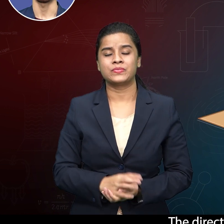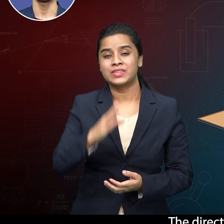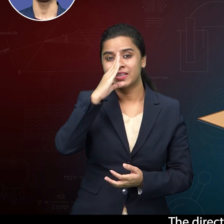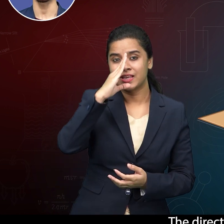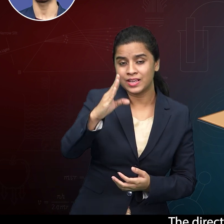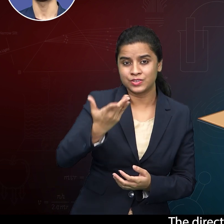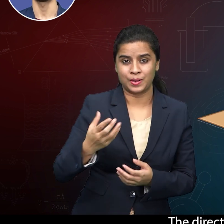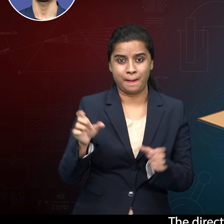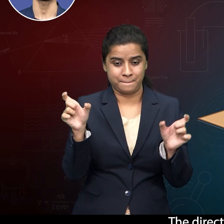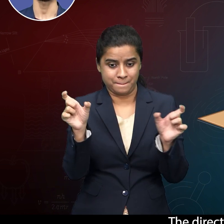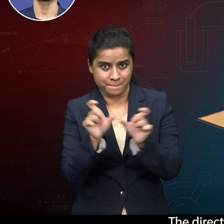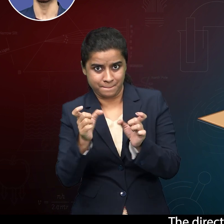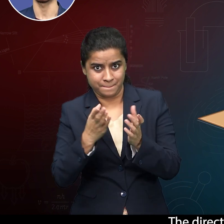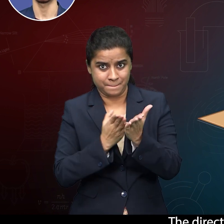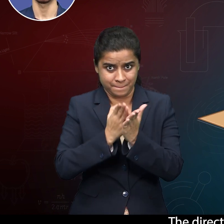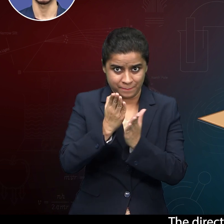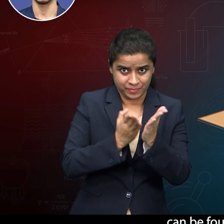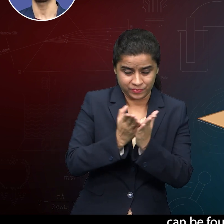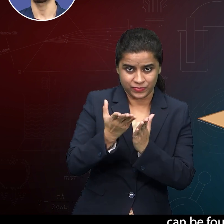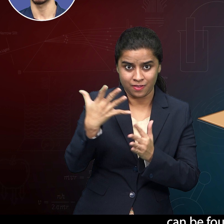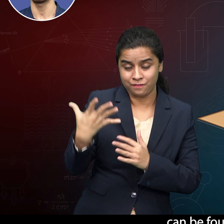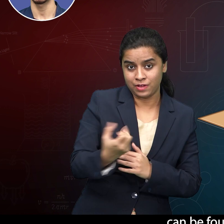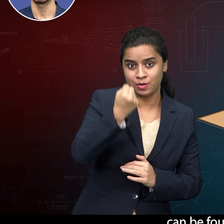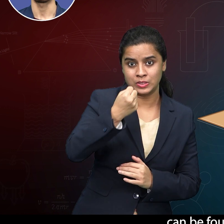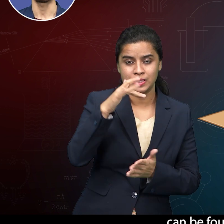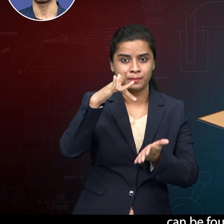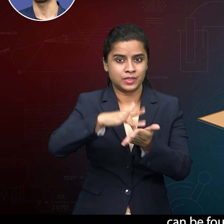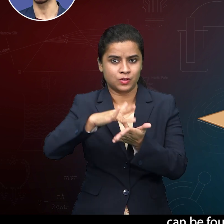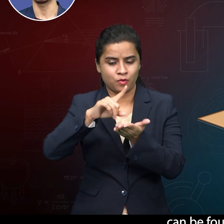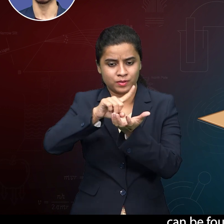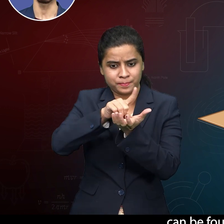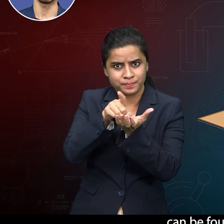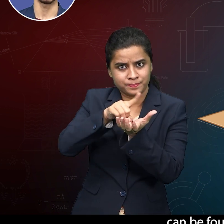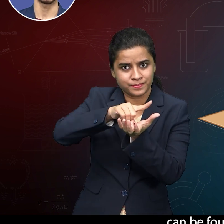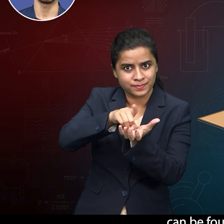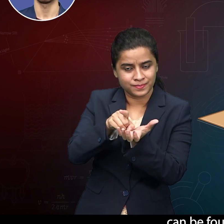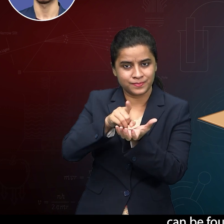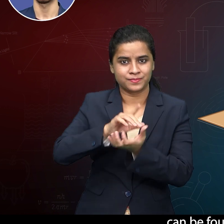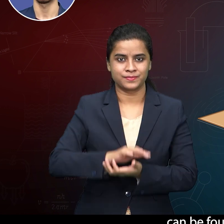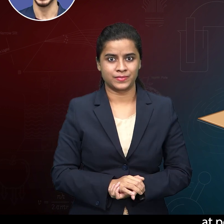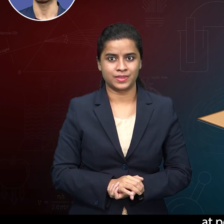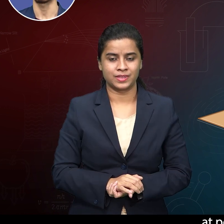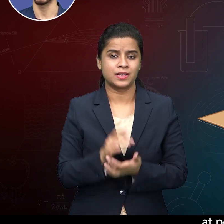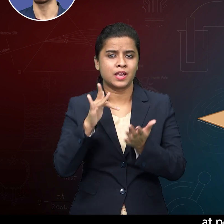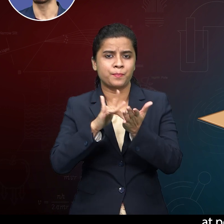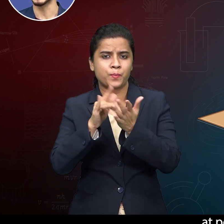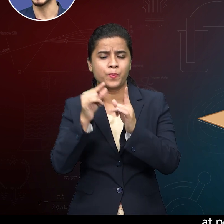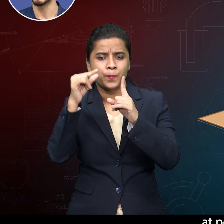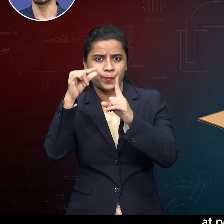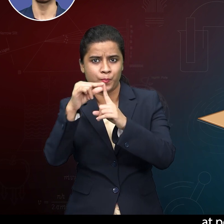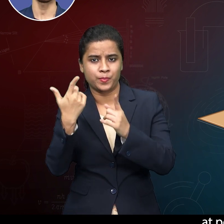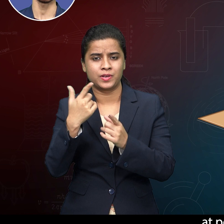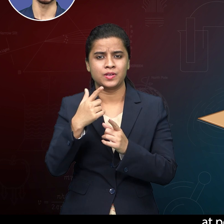The direction of the magnetic field can be found by placing a compass at a point